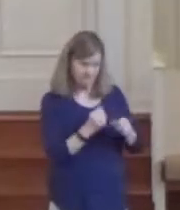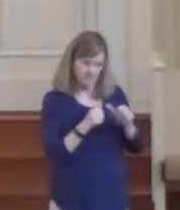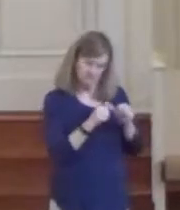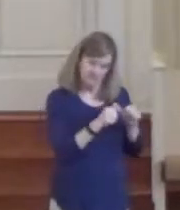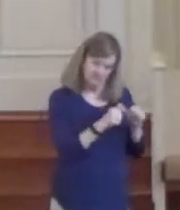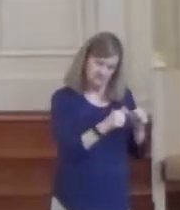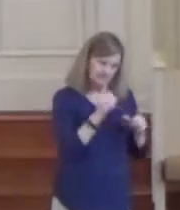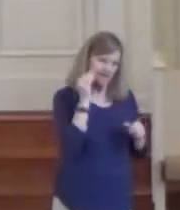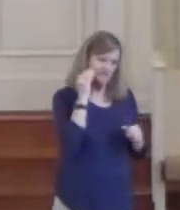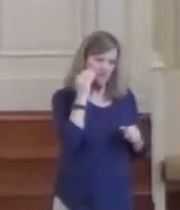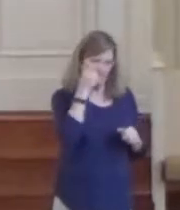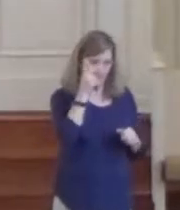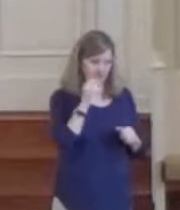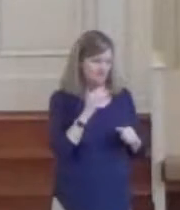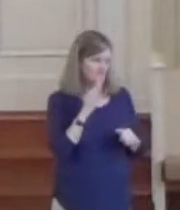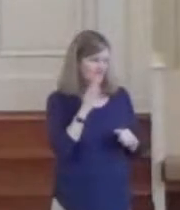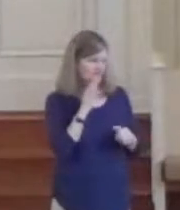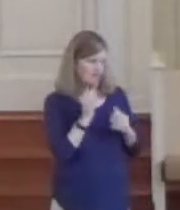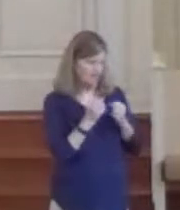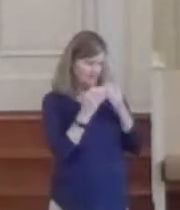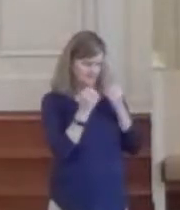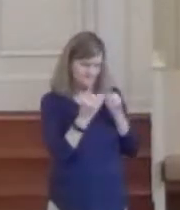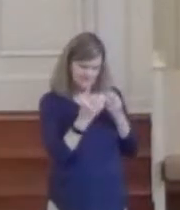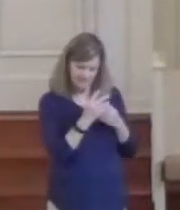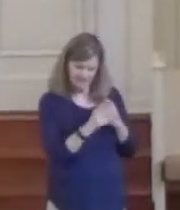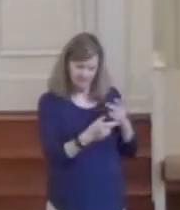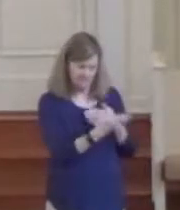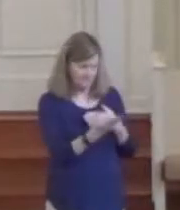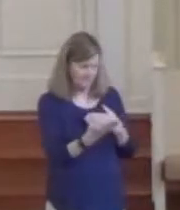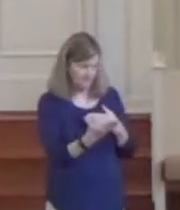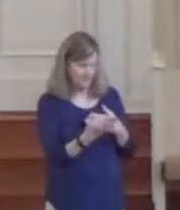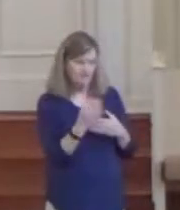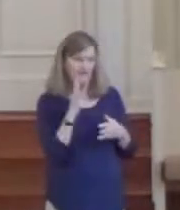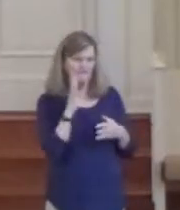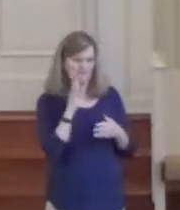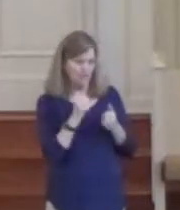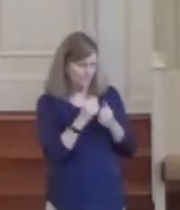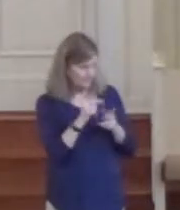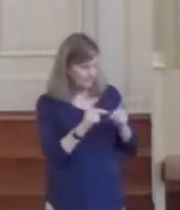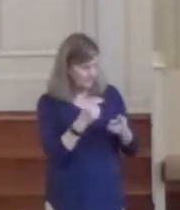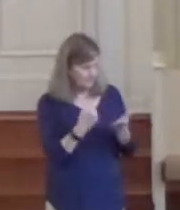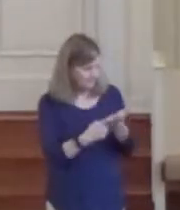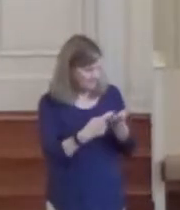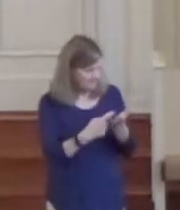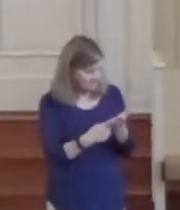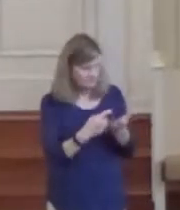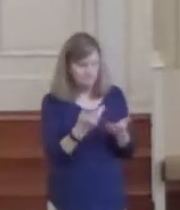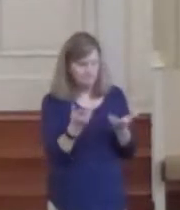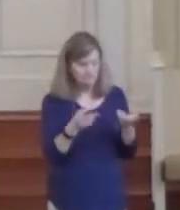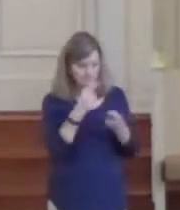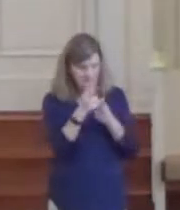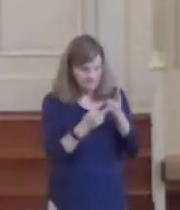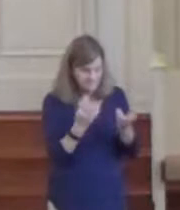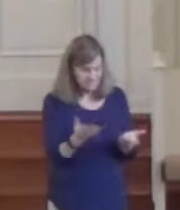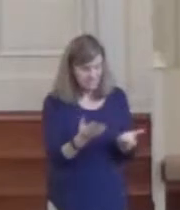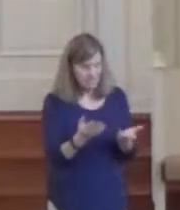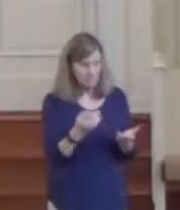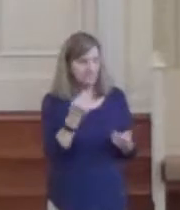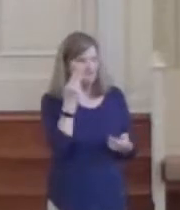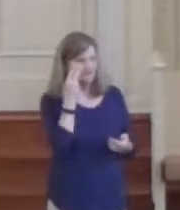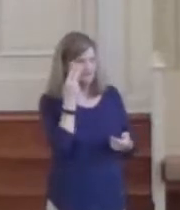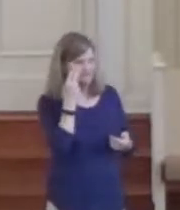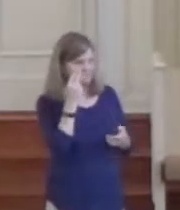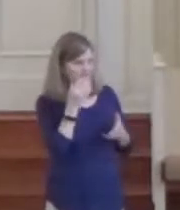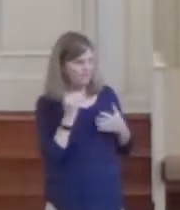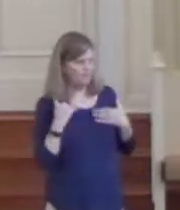because I talk to a lot of you. I know it because I talk to people who come and visit with us. I talk to outsiders who look at us, and they can see that we have a heart